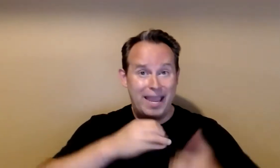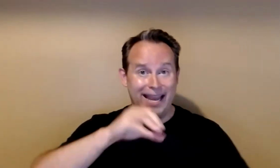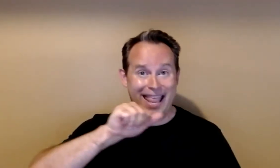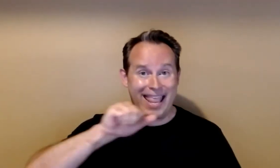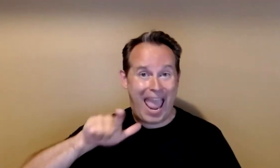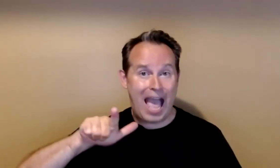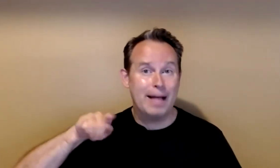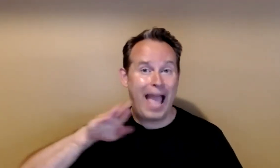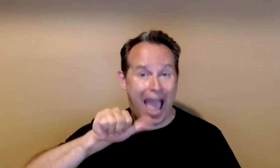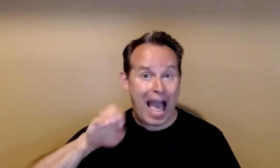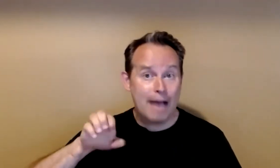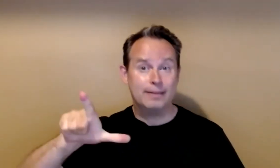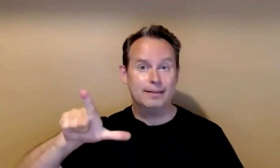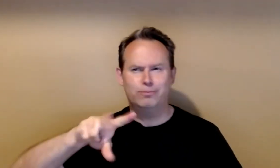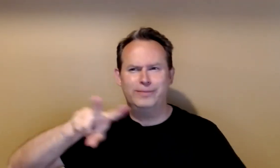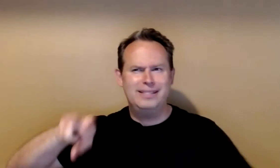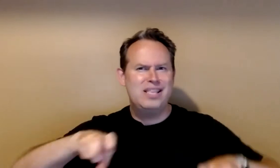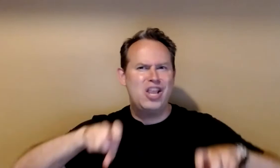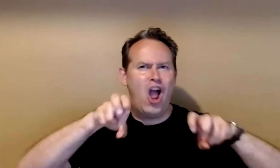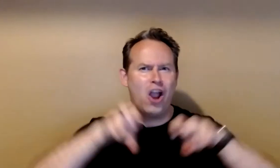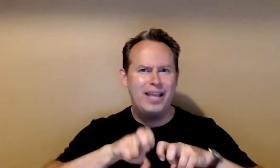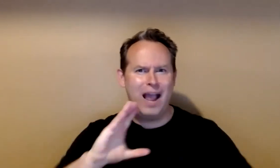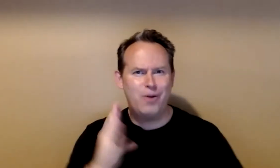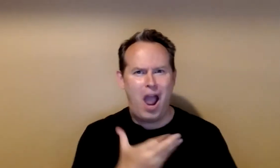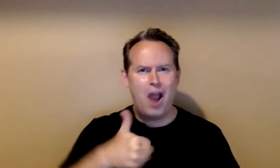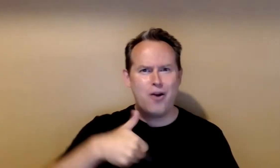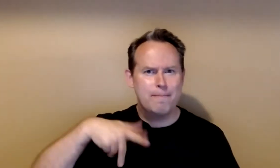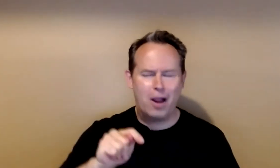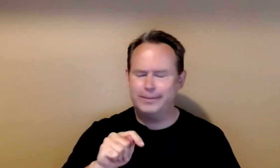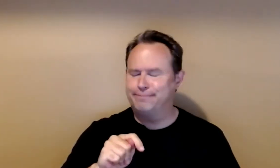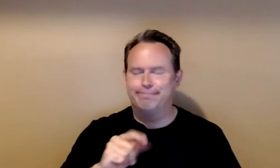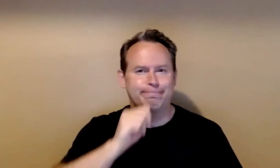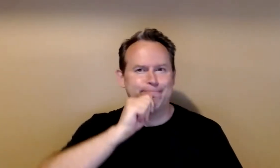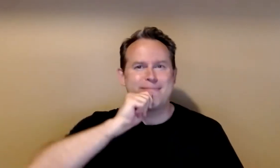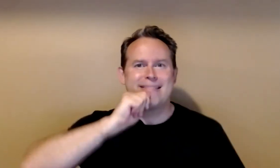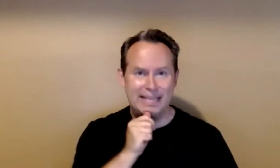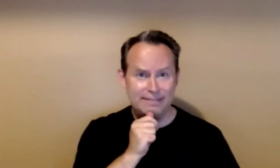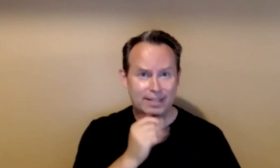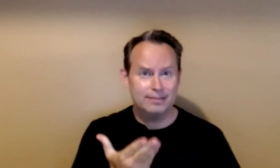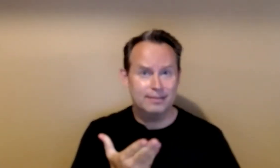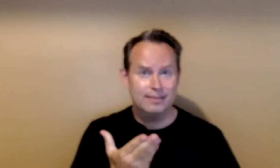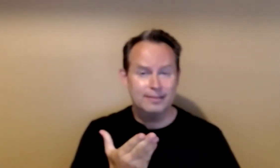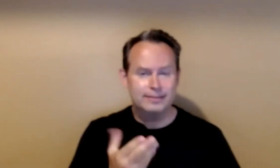Myself and my roommate, Abel, hunkered down in our apartment, and we made the best of